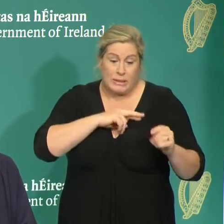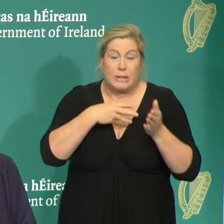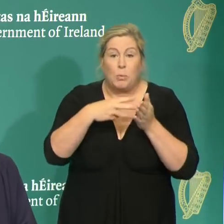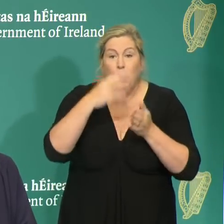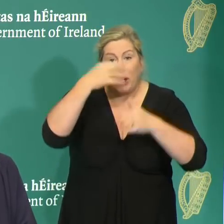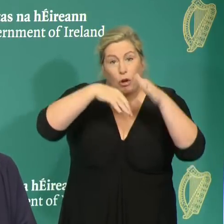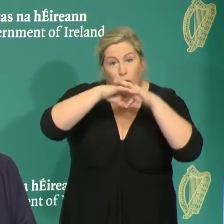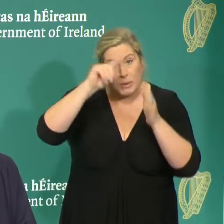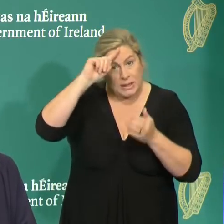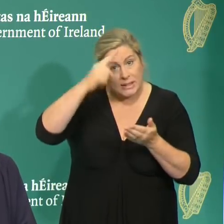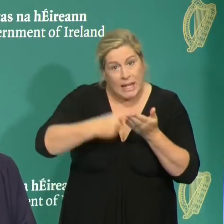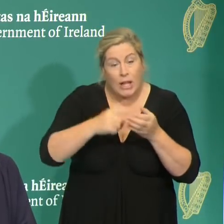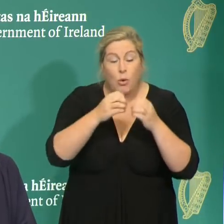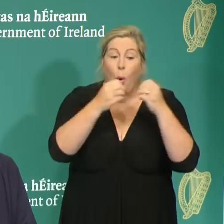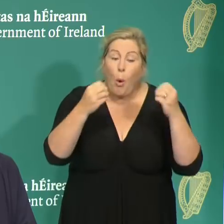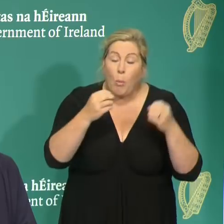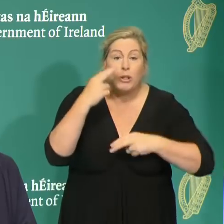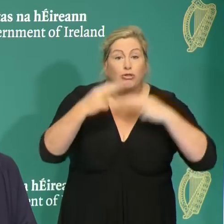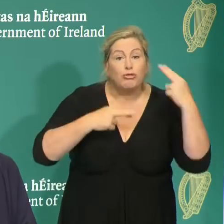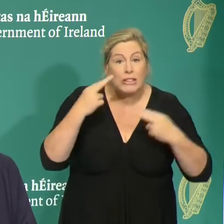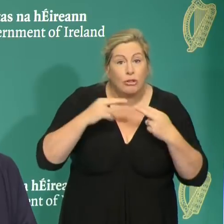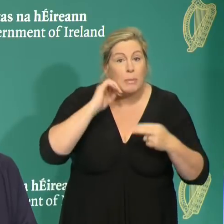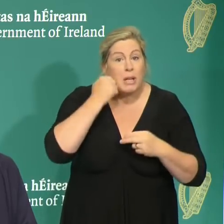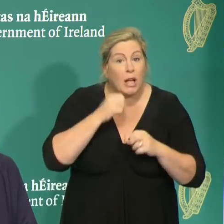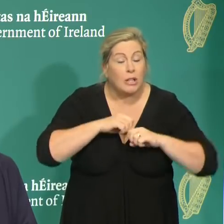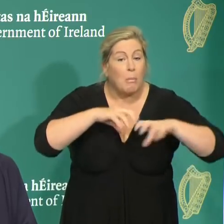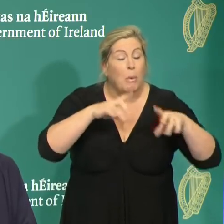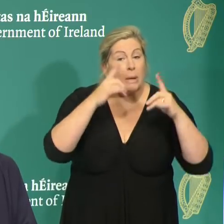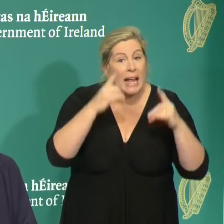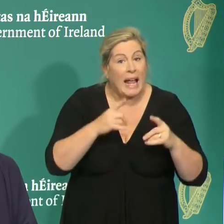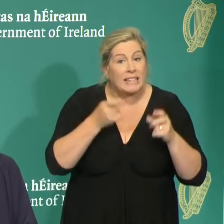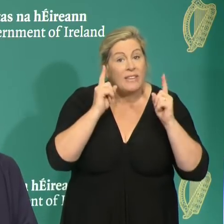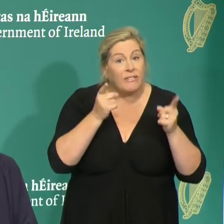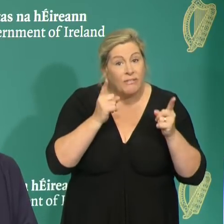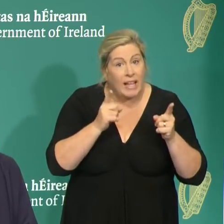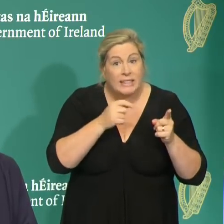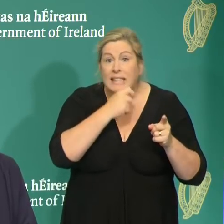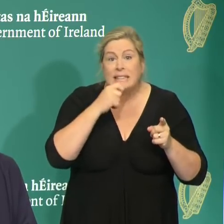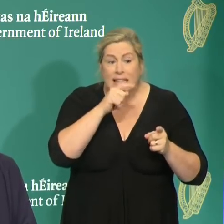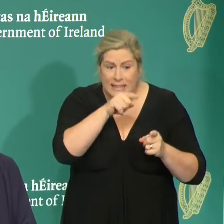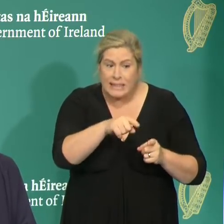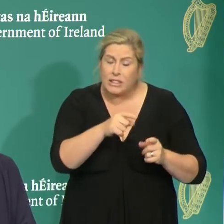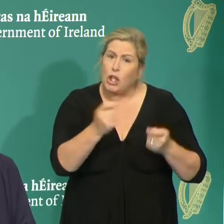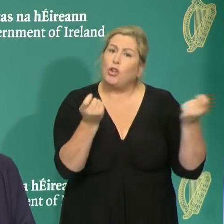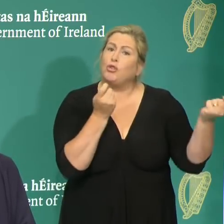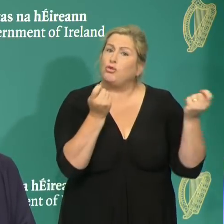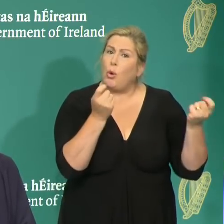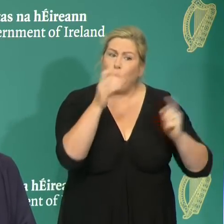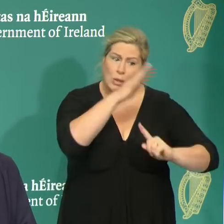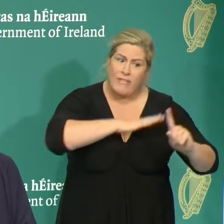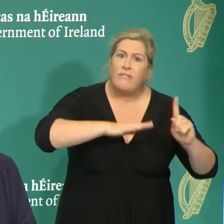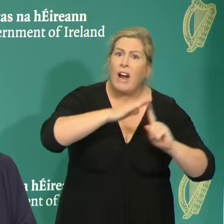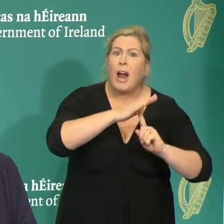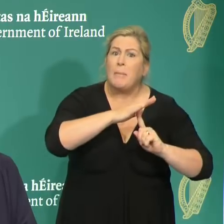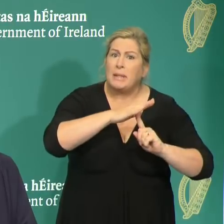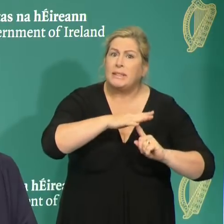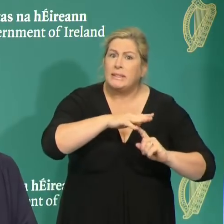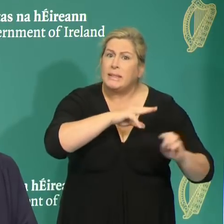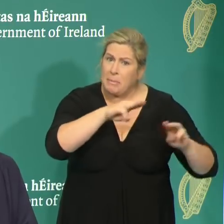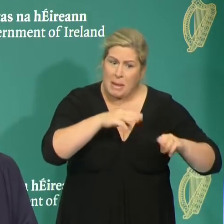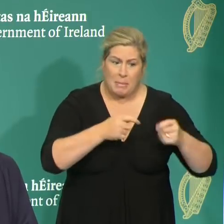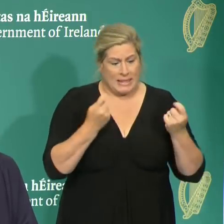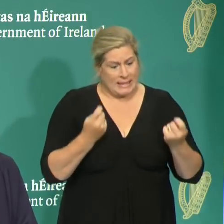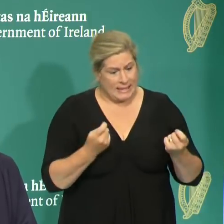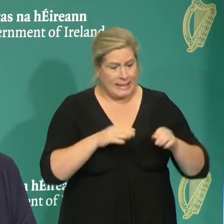it was based on a public health advice that restaurants represent a controlled environment. We all know